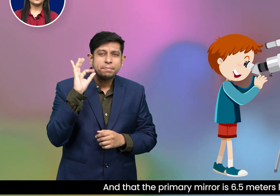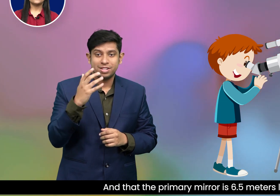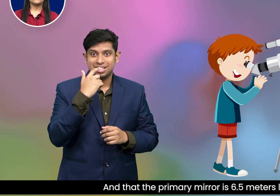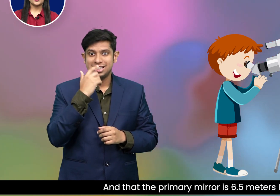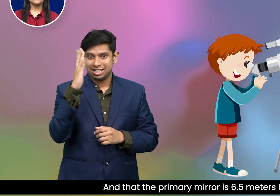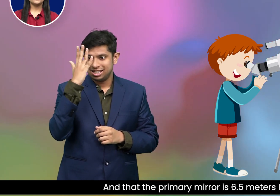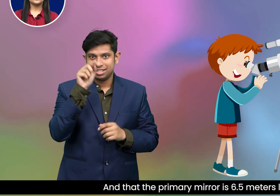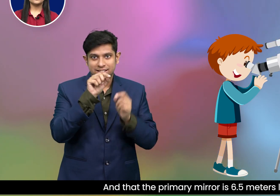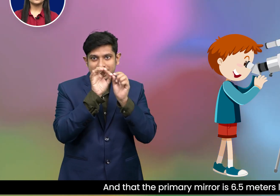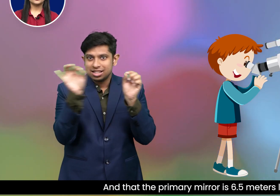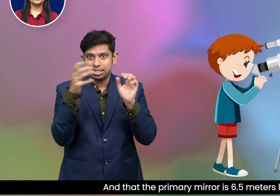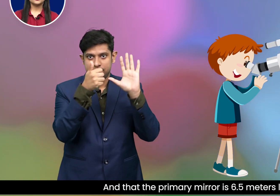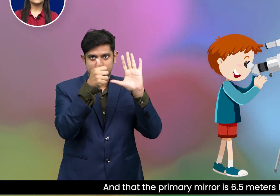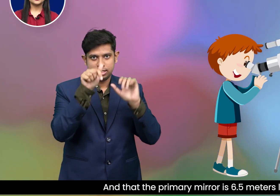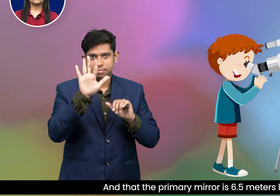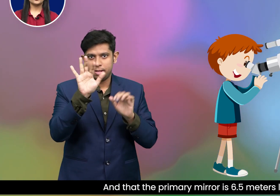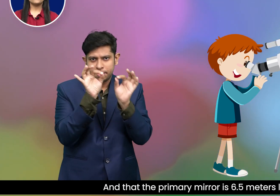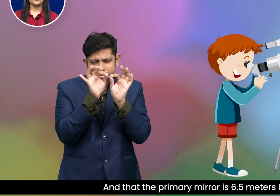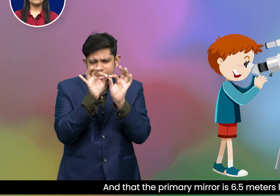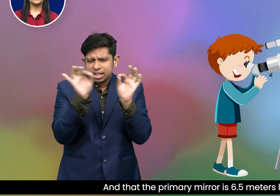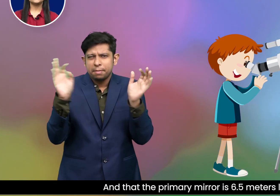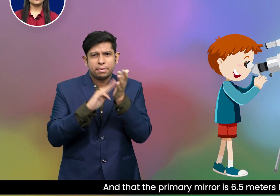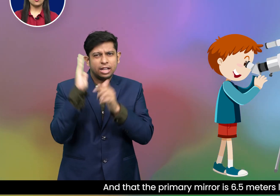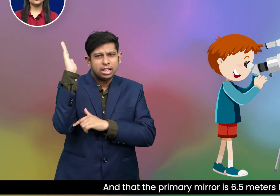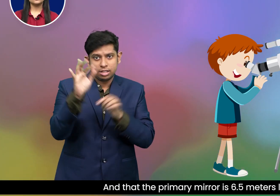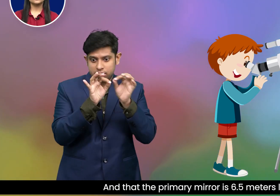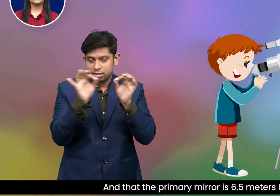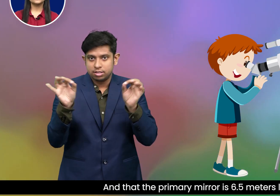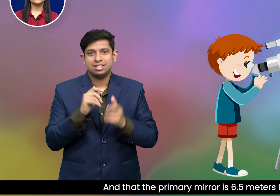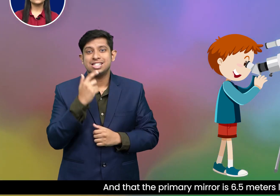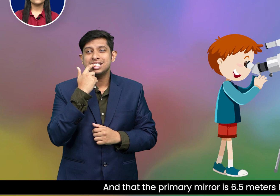And that the primary mirror is 6.5 meters long?